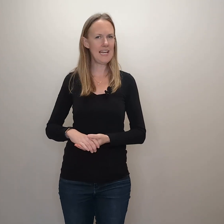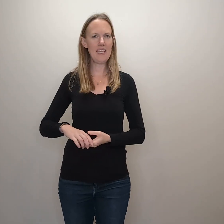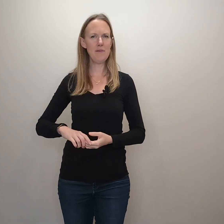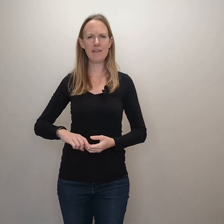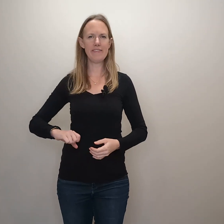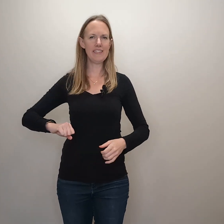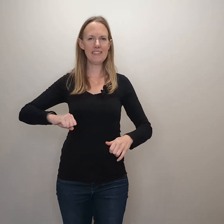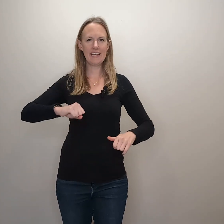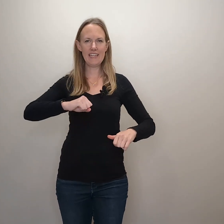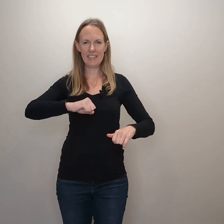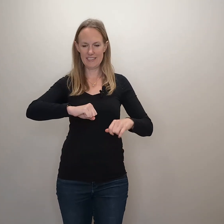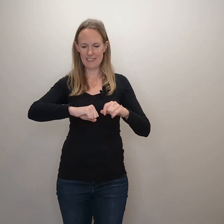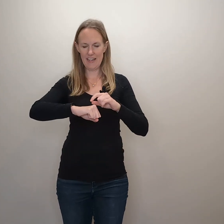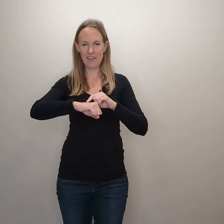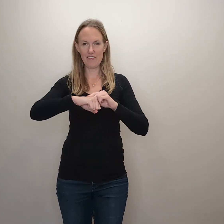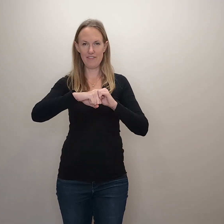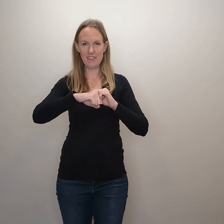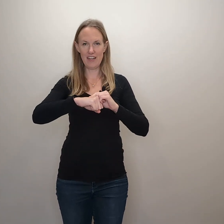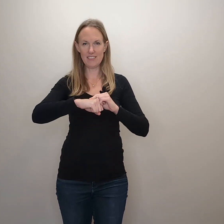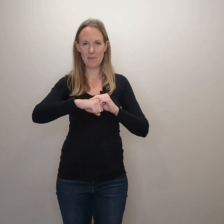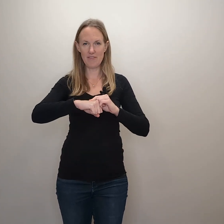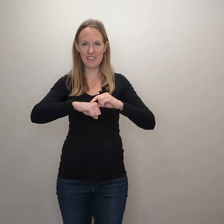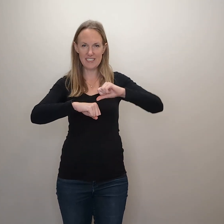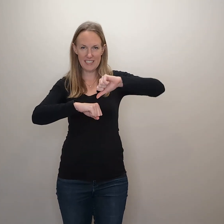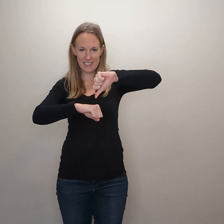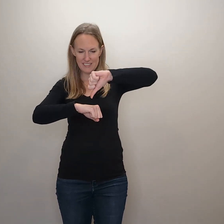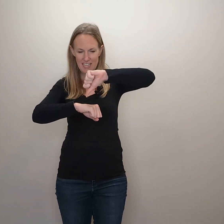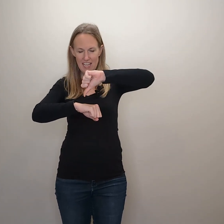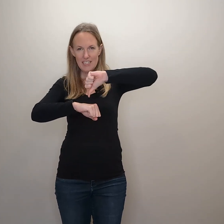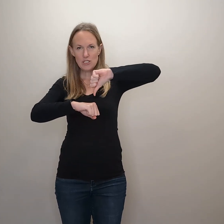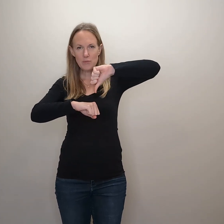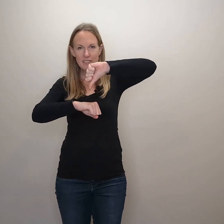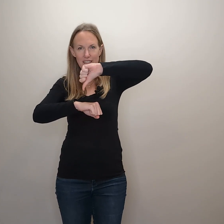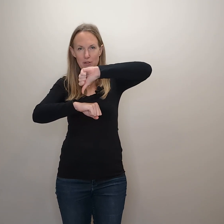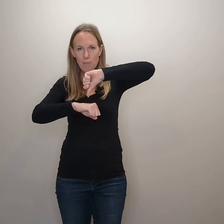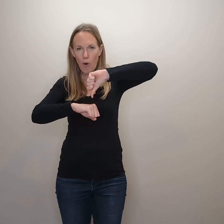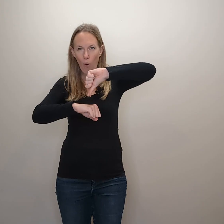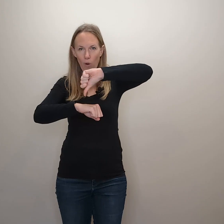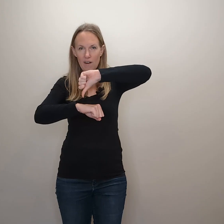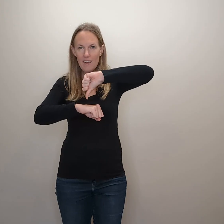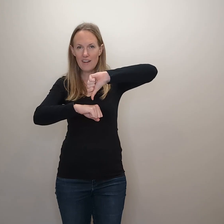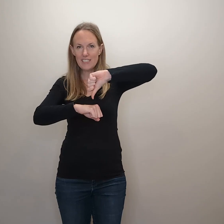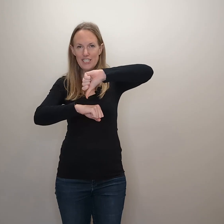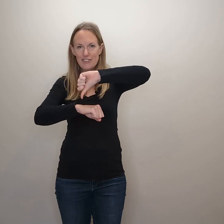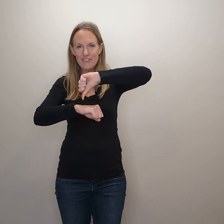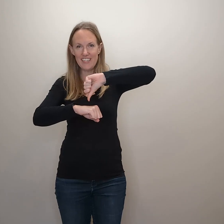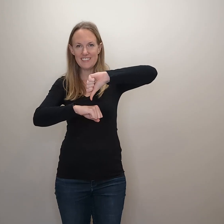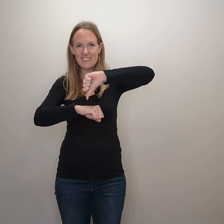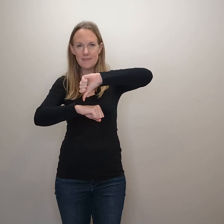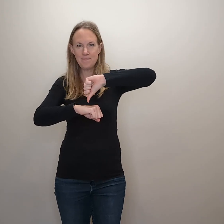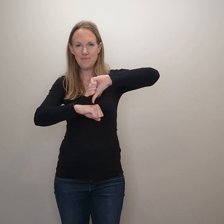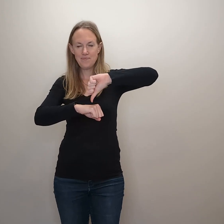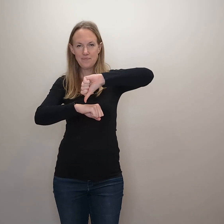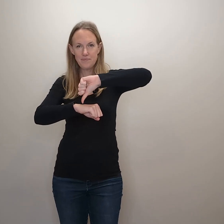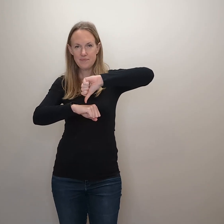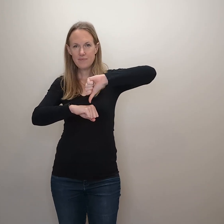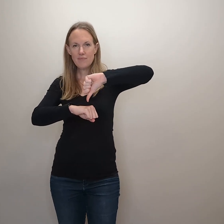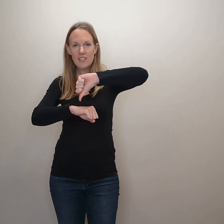Today, what I'm feeling like is you have your non-dominant fist like this. It's almost like you're pouring onto your fist.